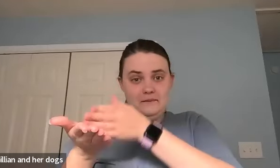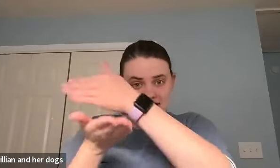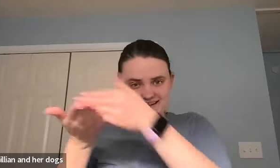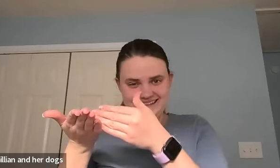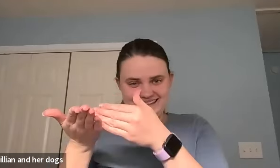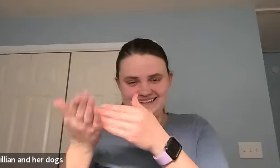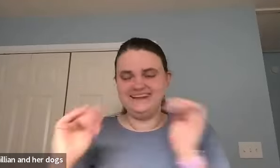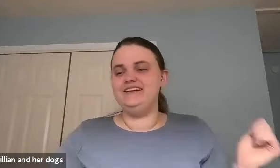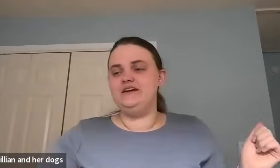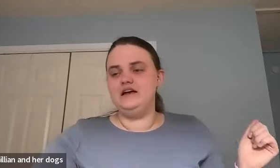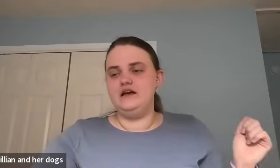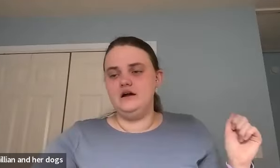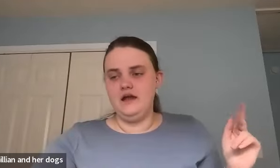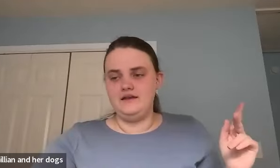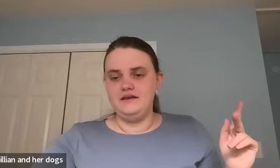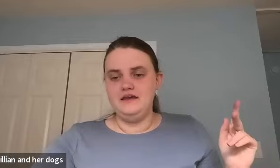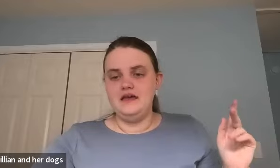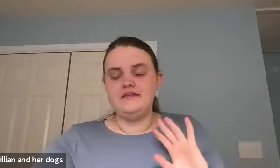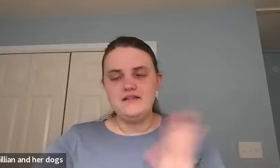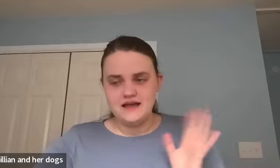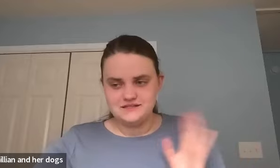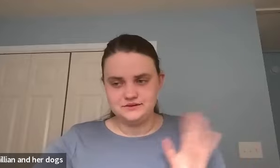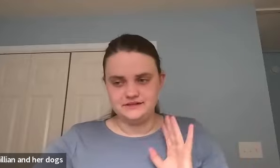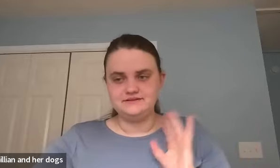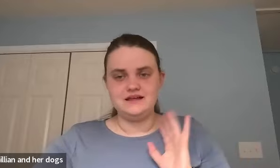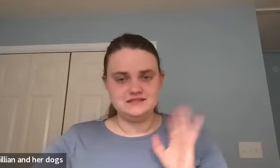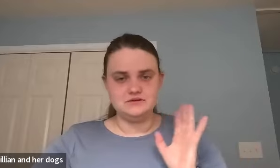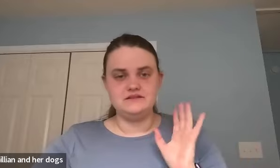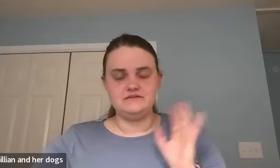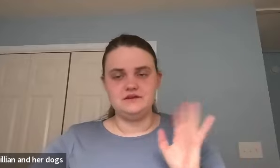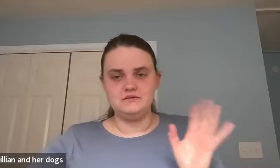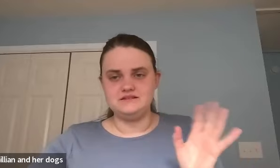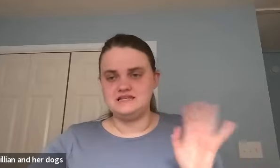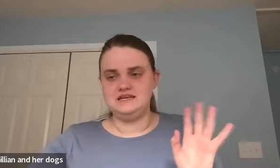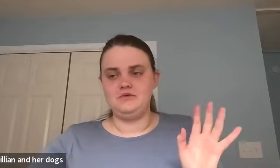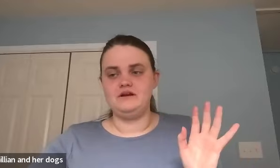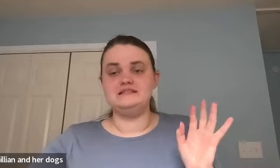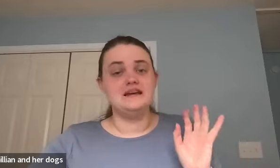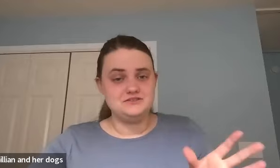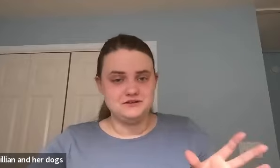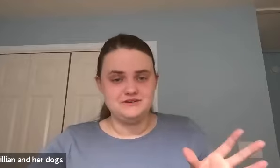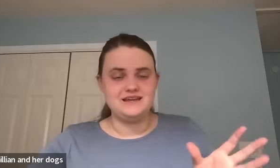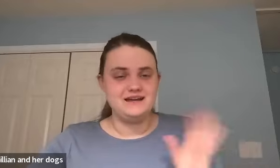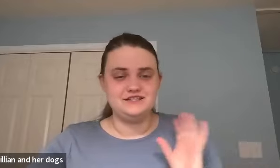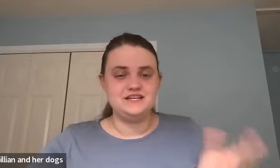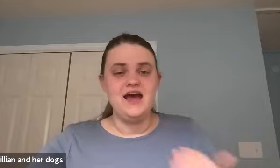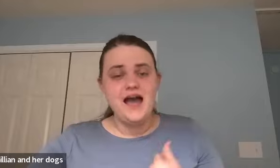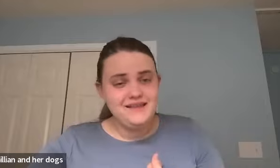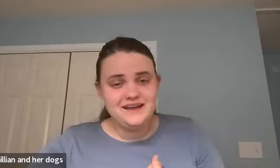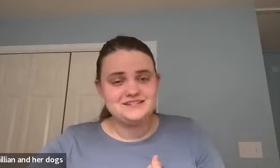Pie. Okay. And then the last one, if no one else has any more, is ice cream. Because I like ice